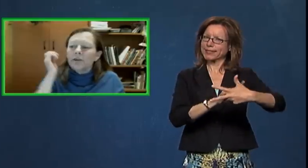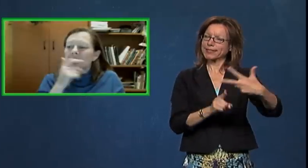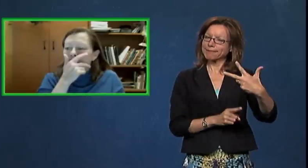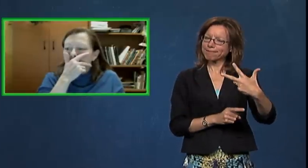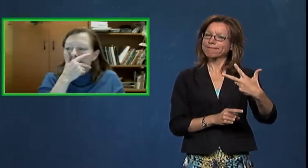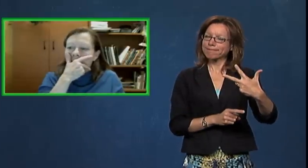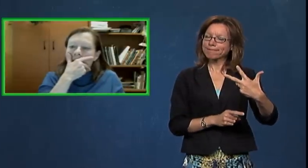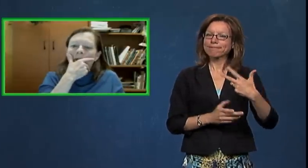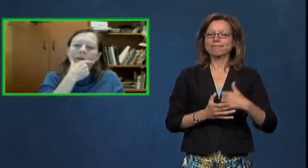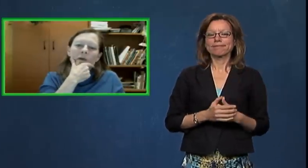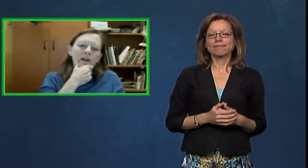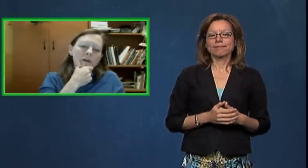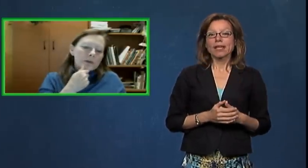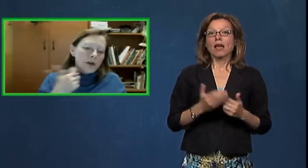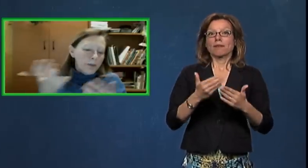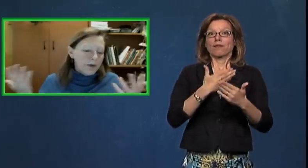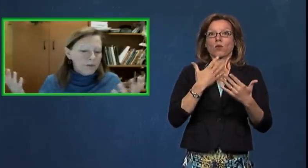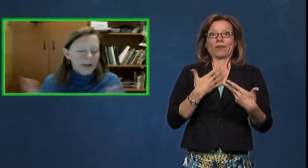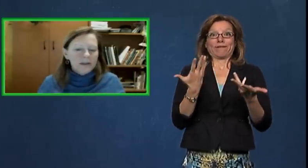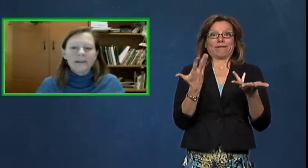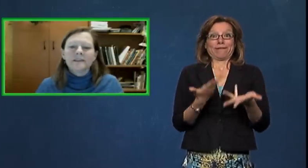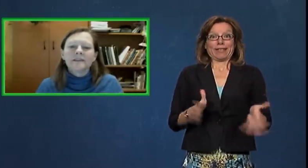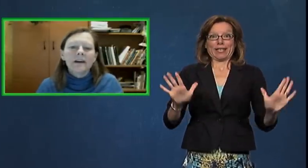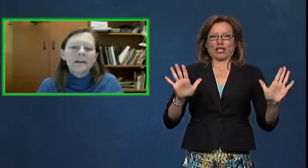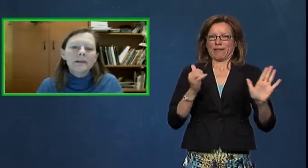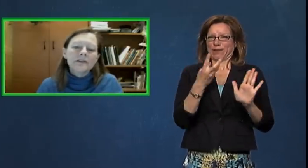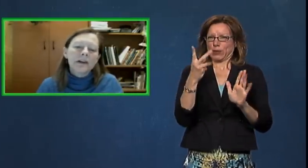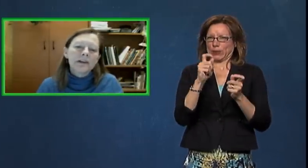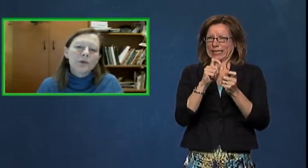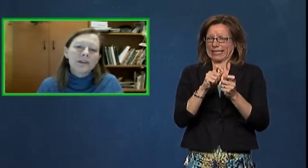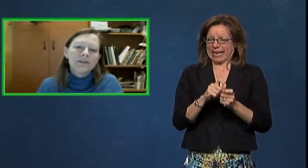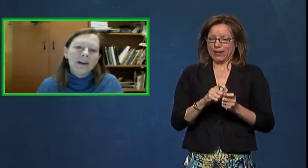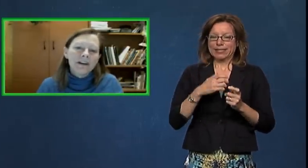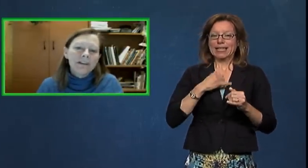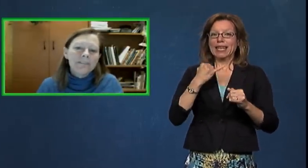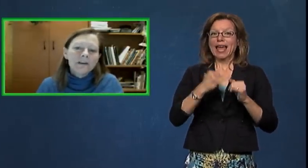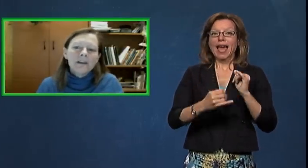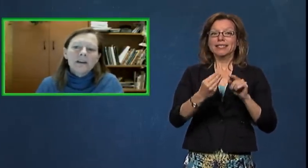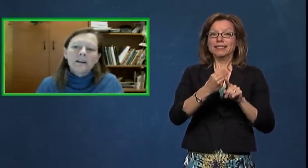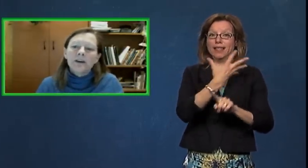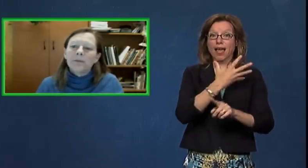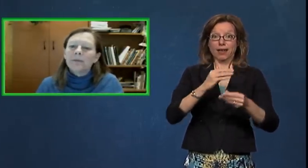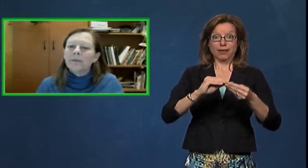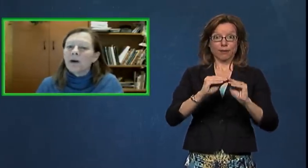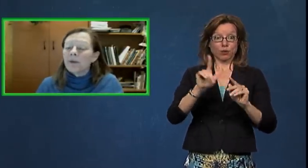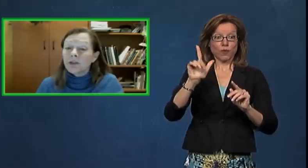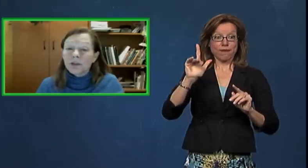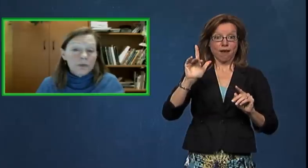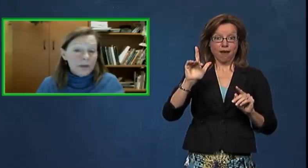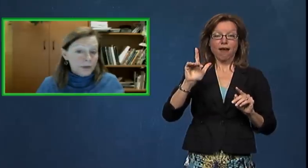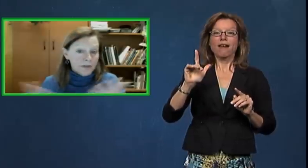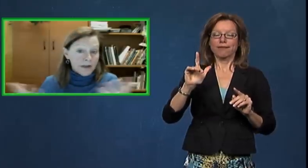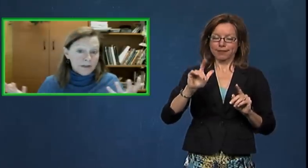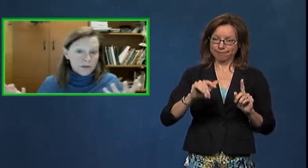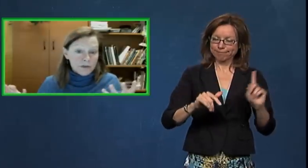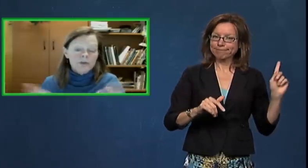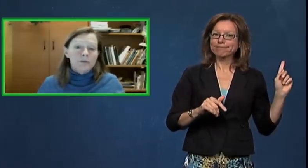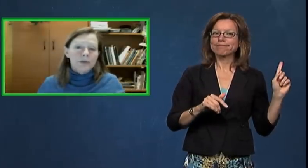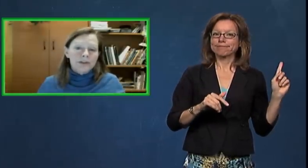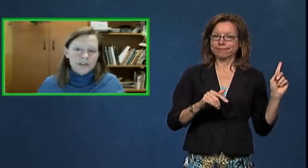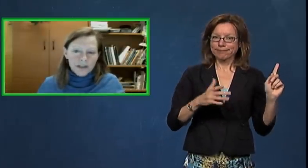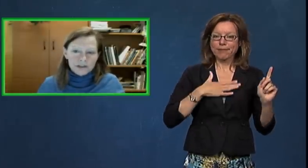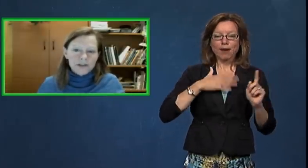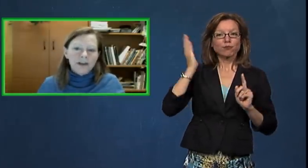A few details before I close up here. My last slide, slide 25. I'll make sure that you have access to